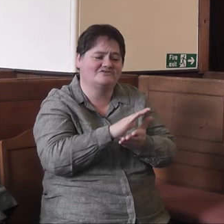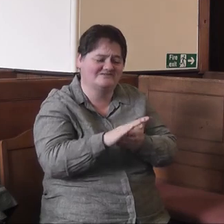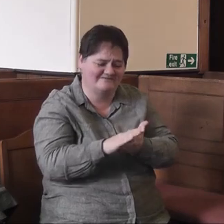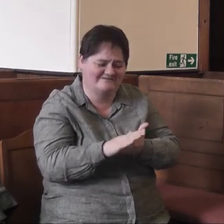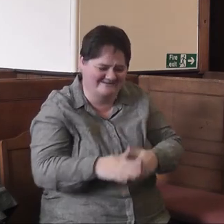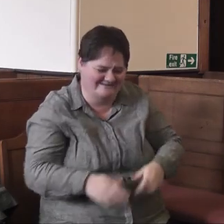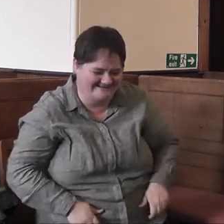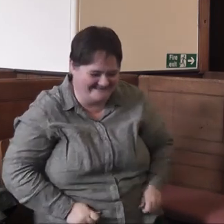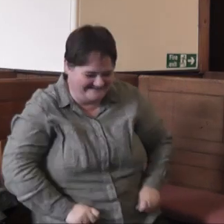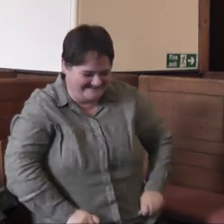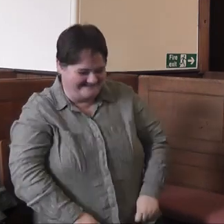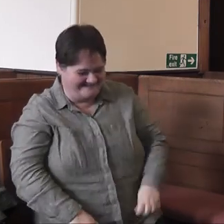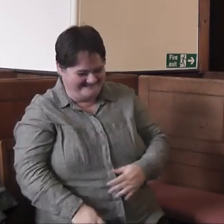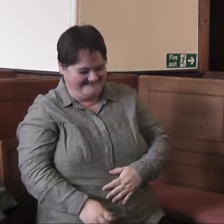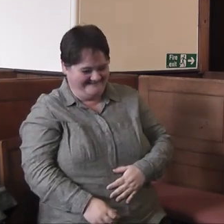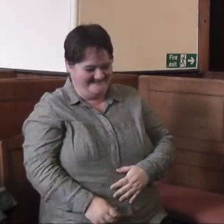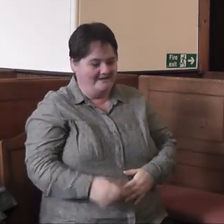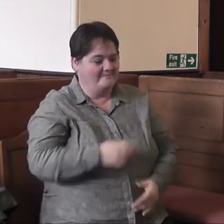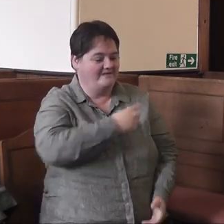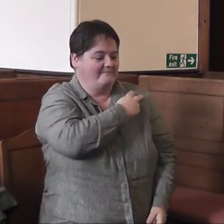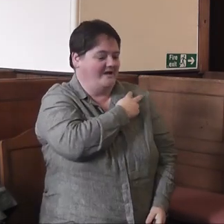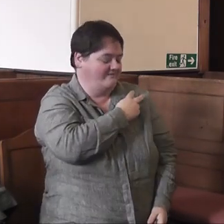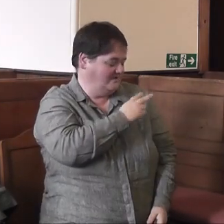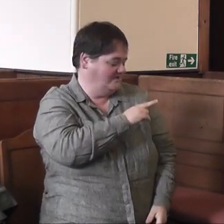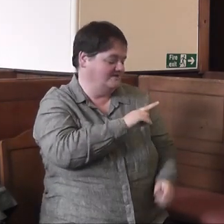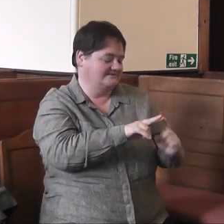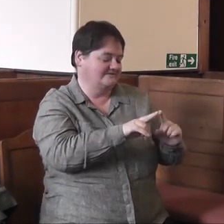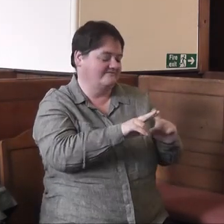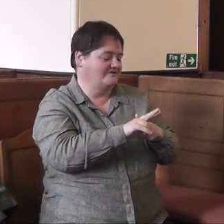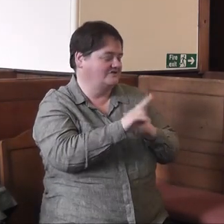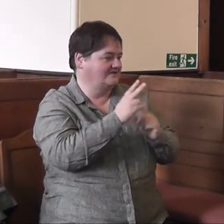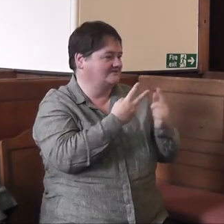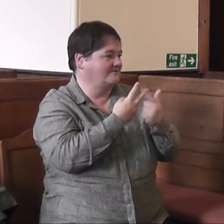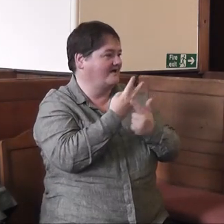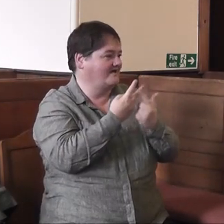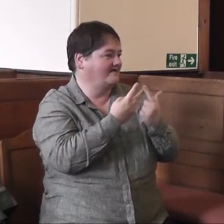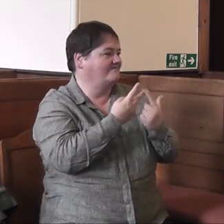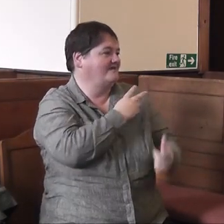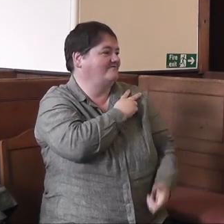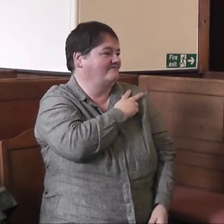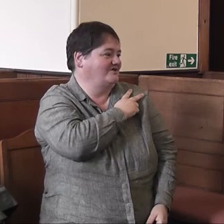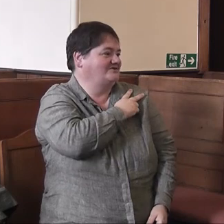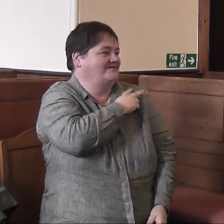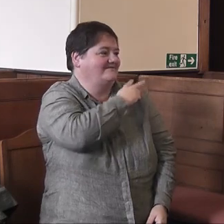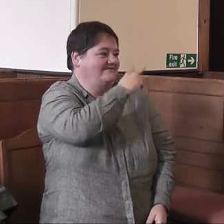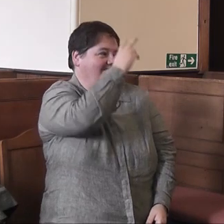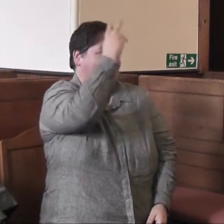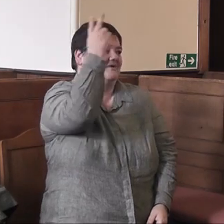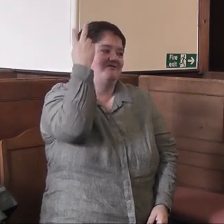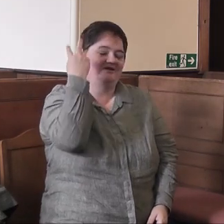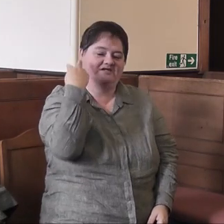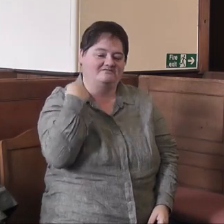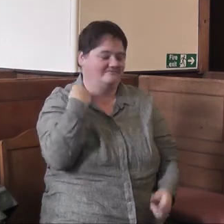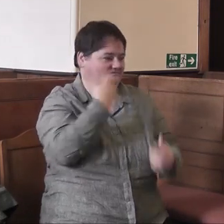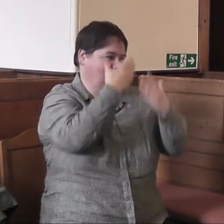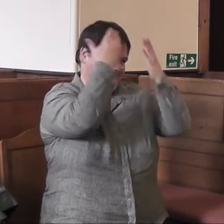Joseph. To do that. But then Mary is a virgin, so V for virgin, Mary, because of